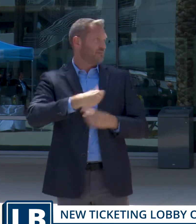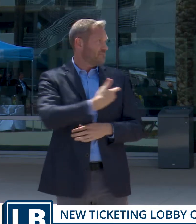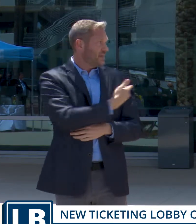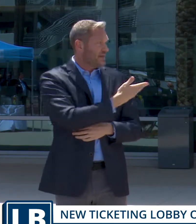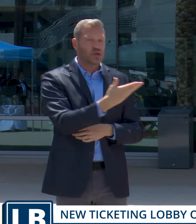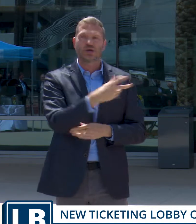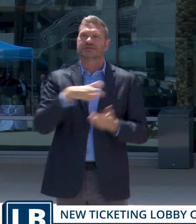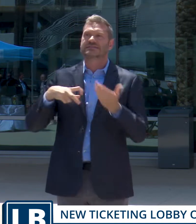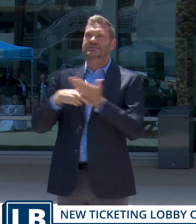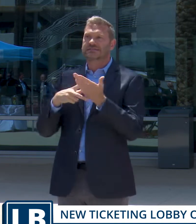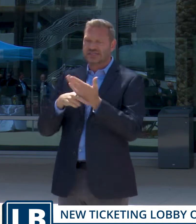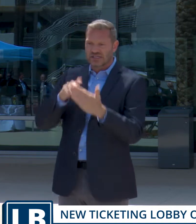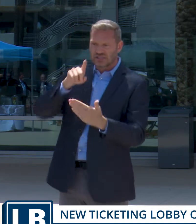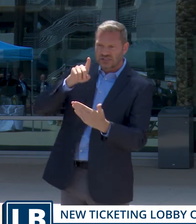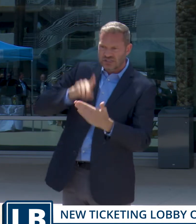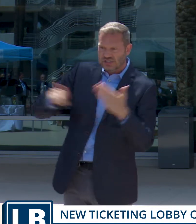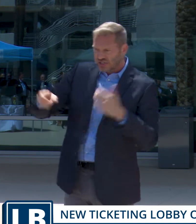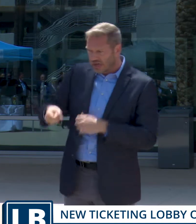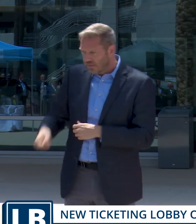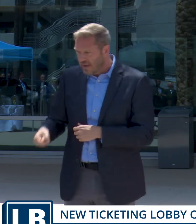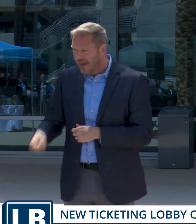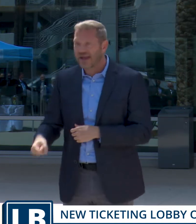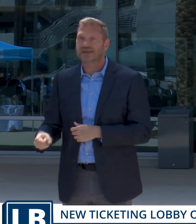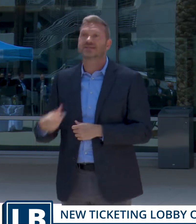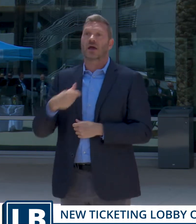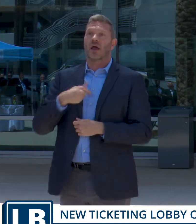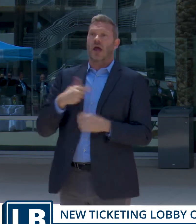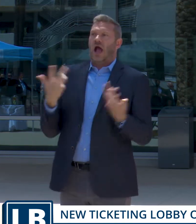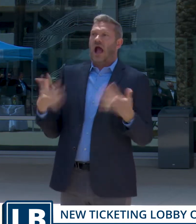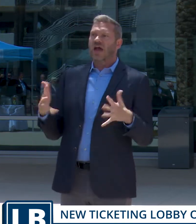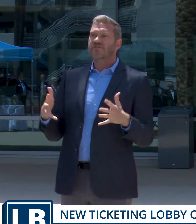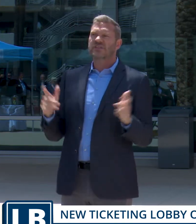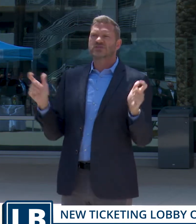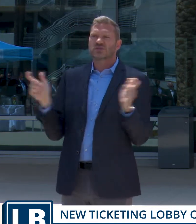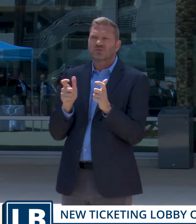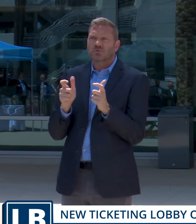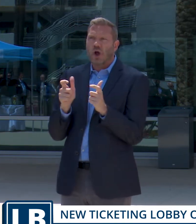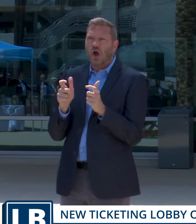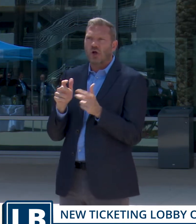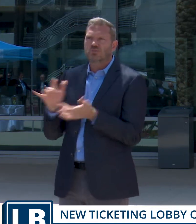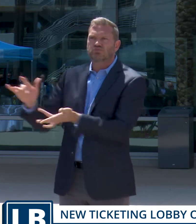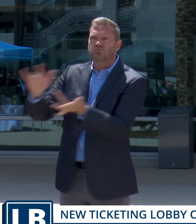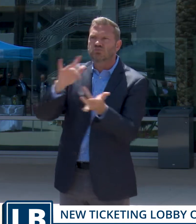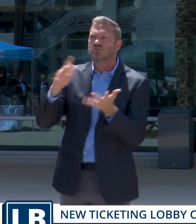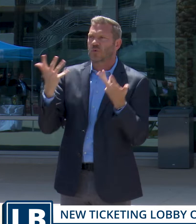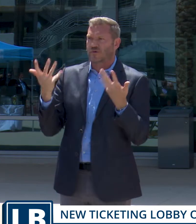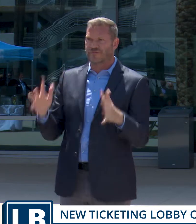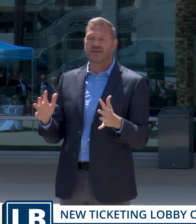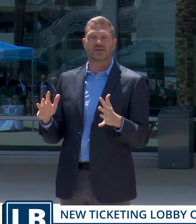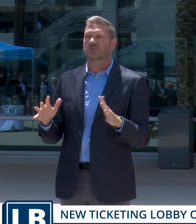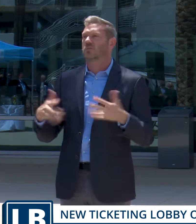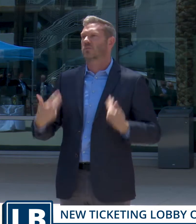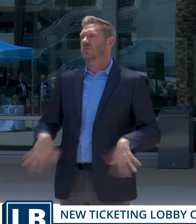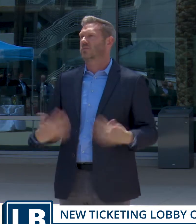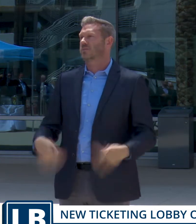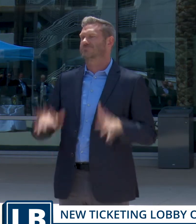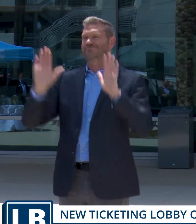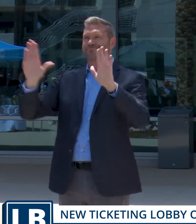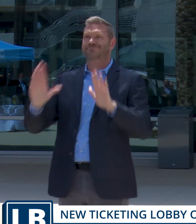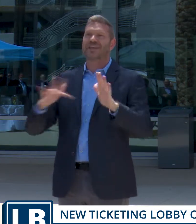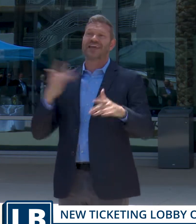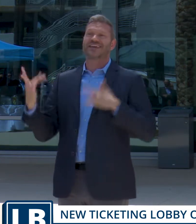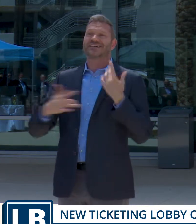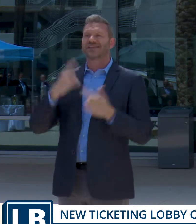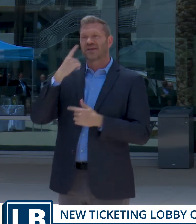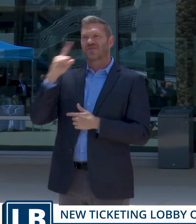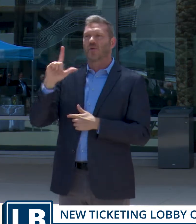up their tickets, checking in their bags, and I've already taken a small tour. It's pretty fantastic. So we're very excited about this day for the